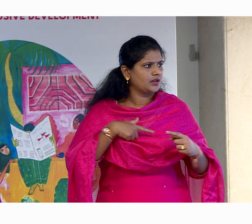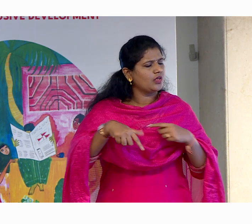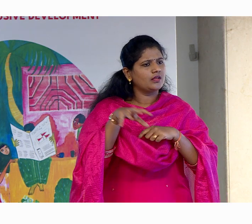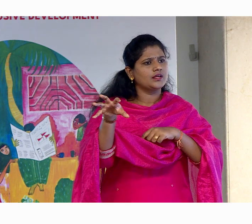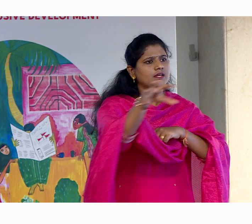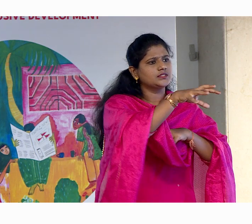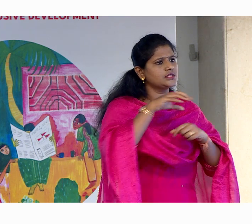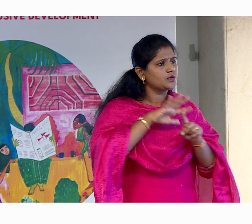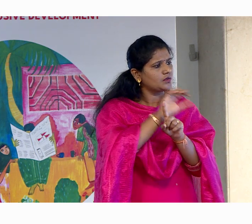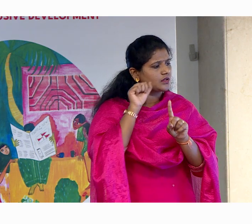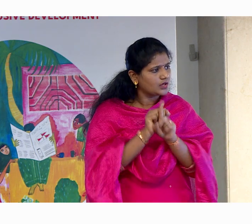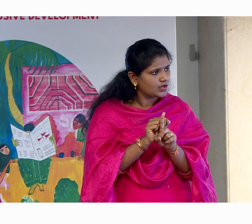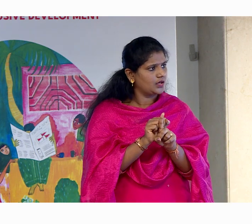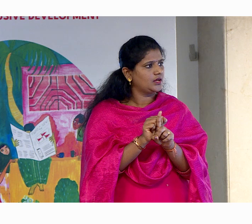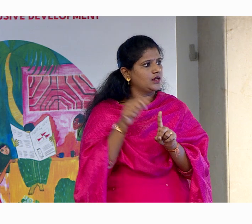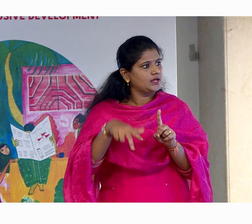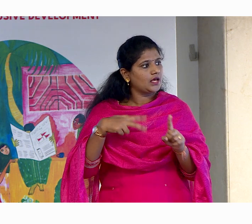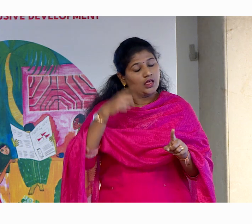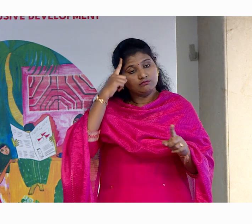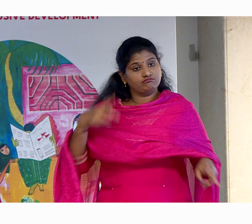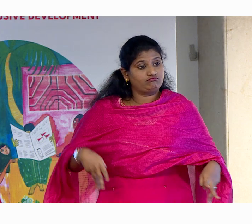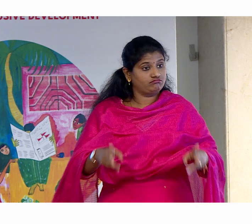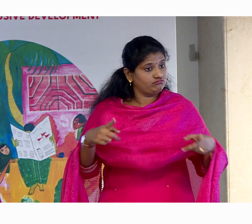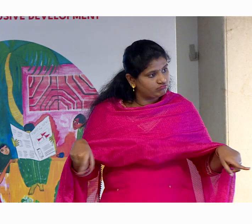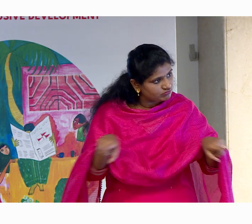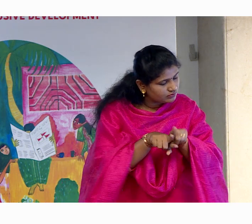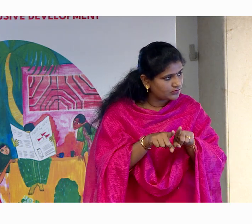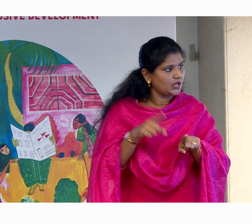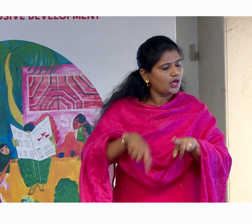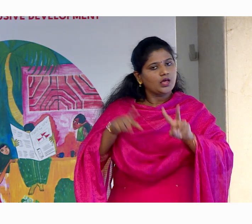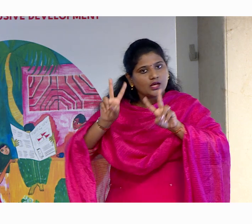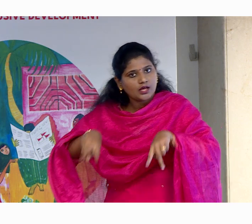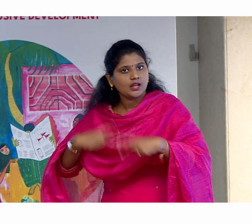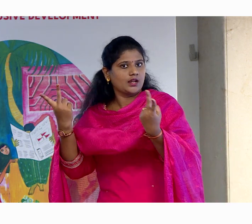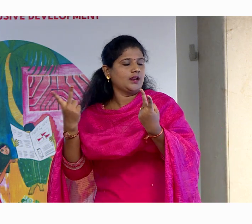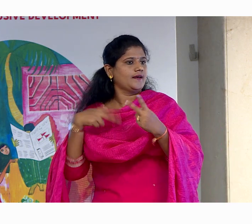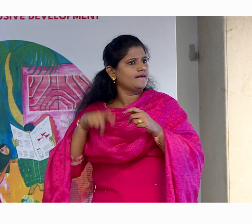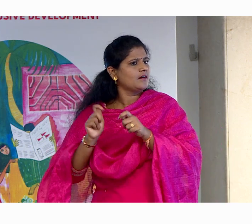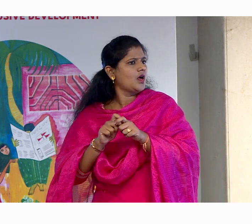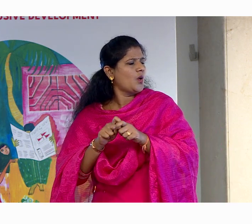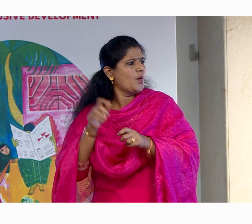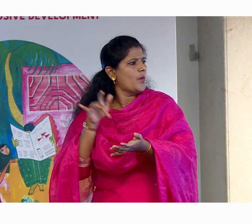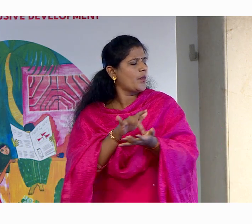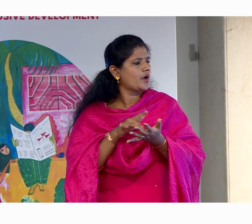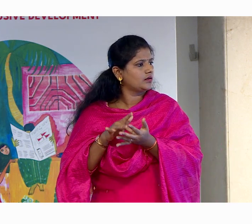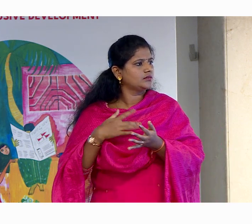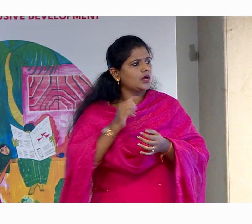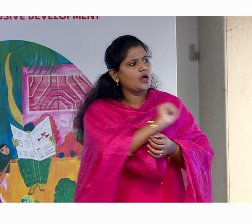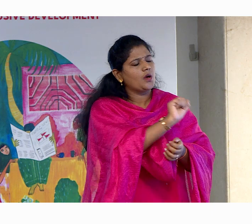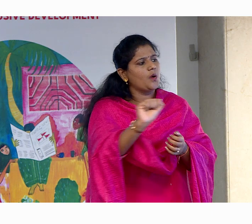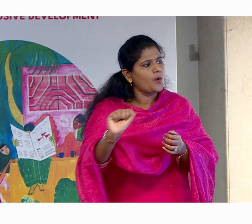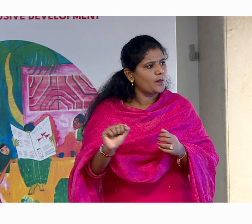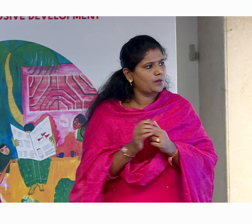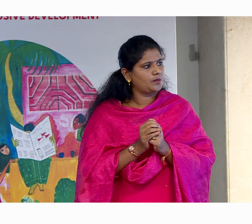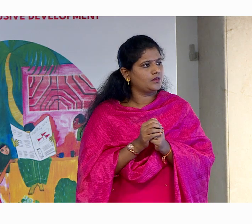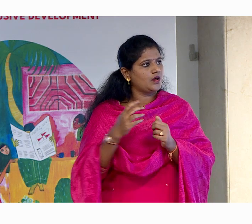institutional culture that says this is the way we do things here, which might be different from where you used to work, and that is all built into your